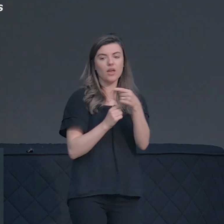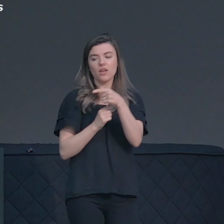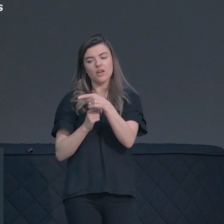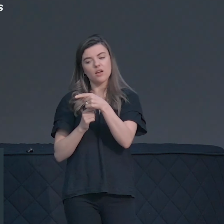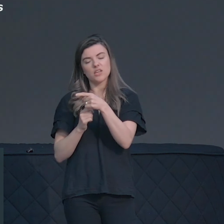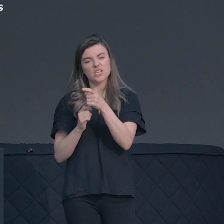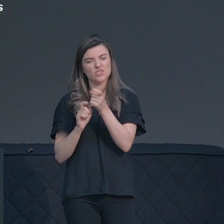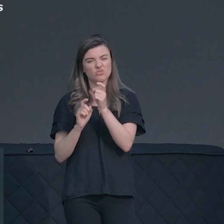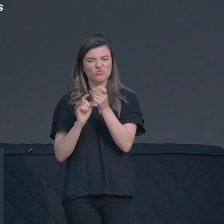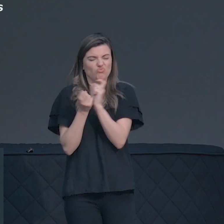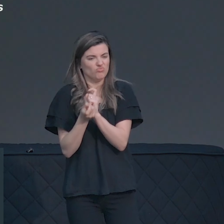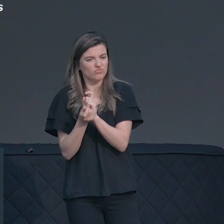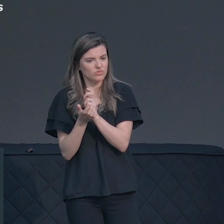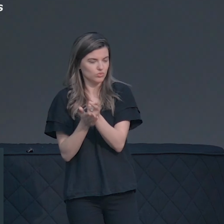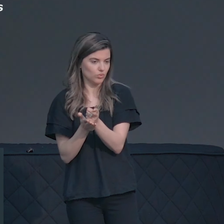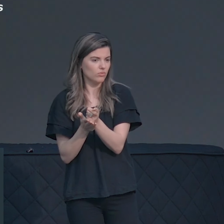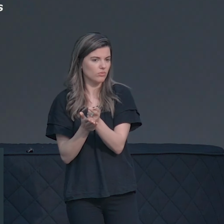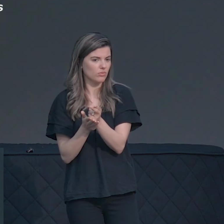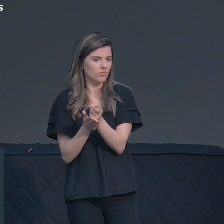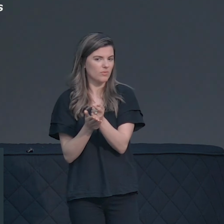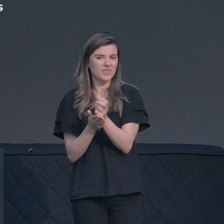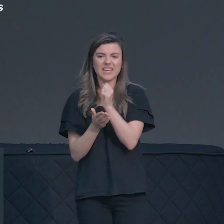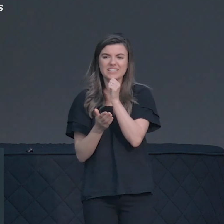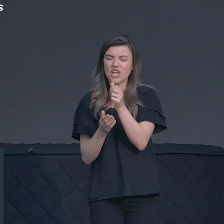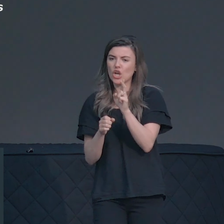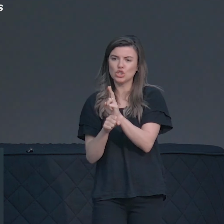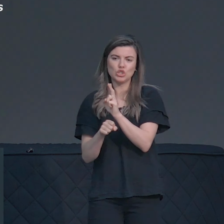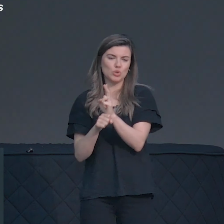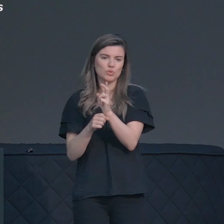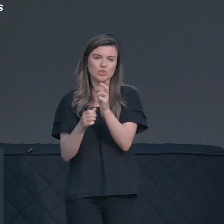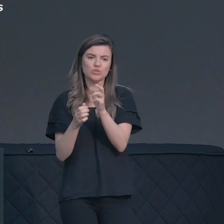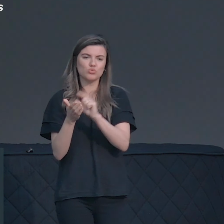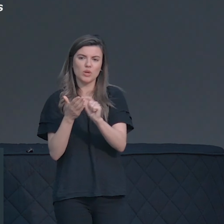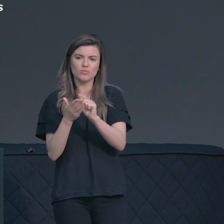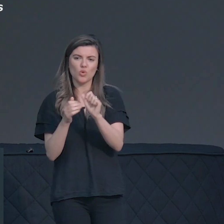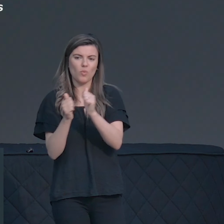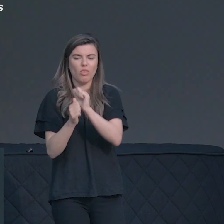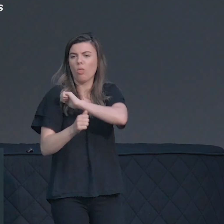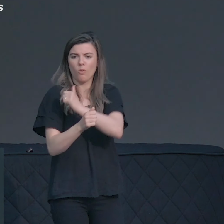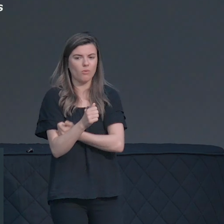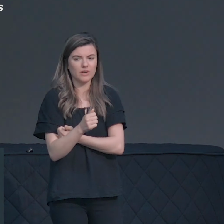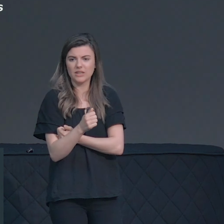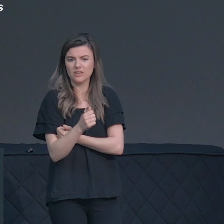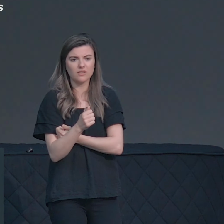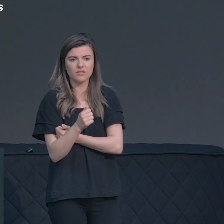the truth. He's not using scripture authoritatively.